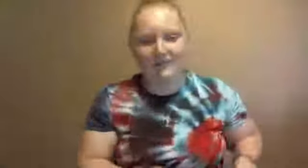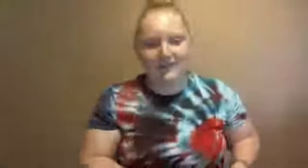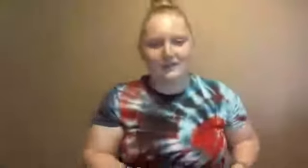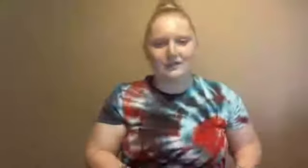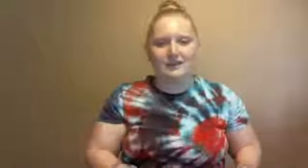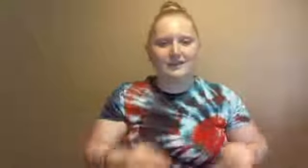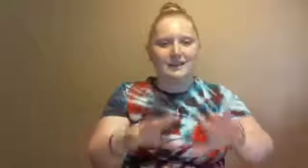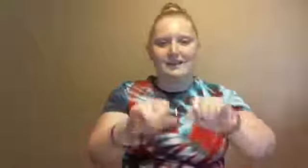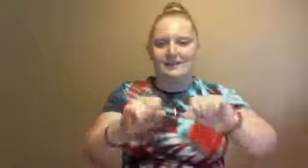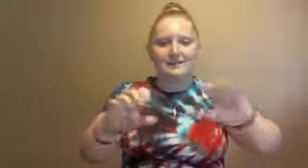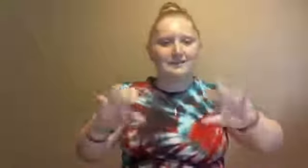So just like this.